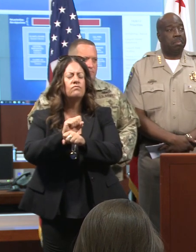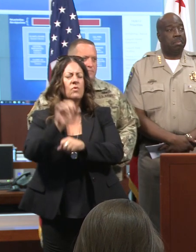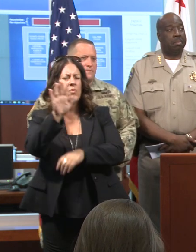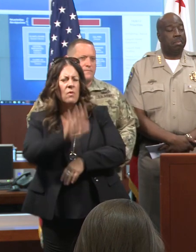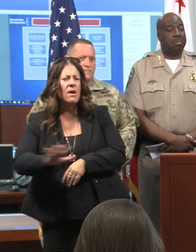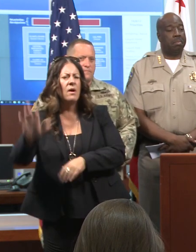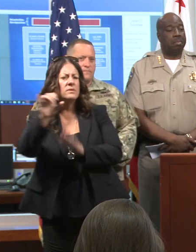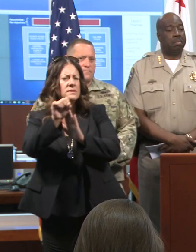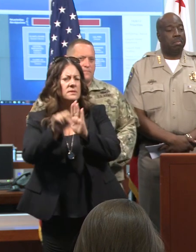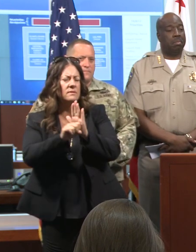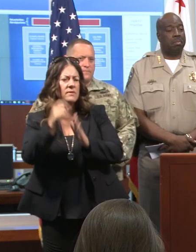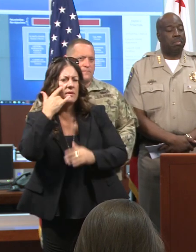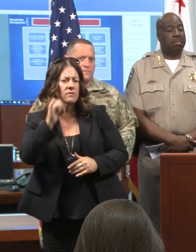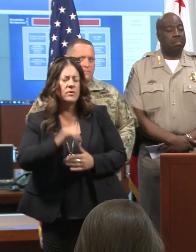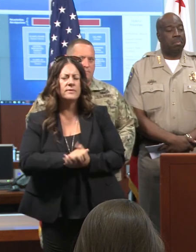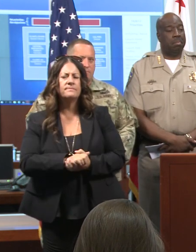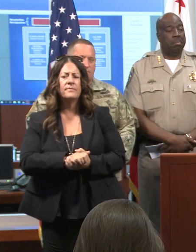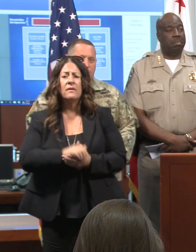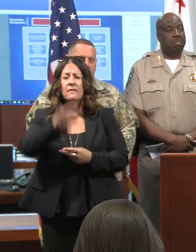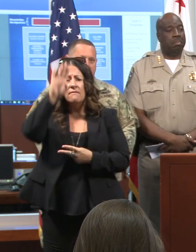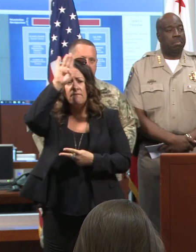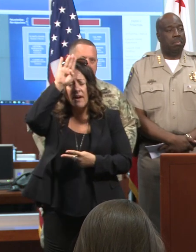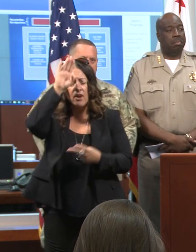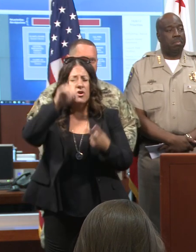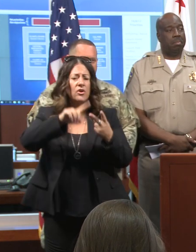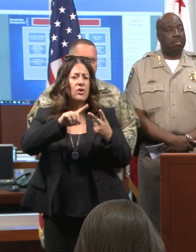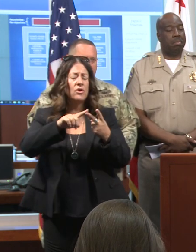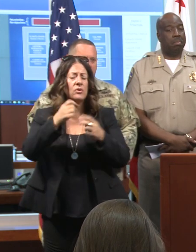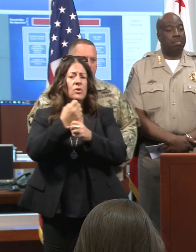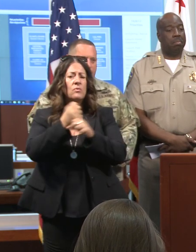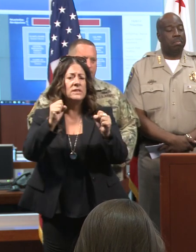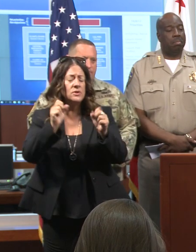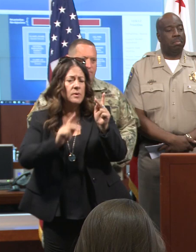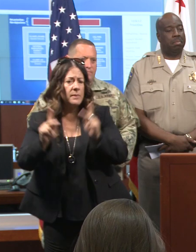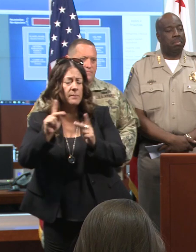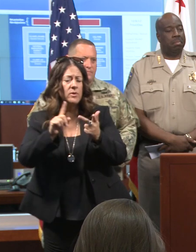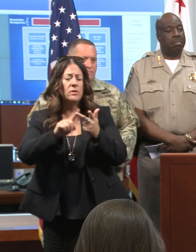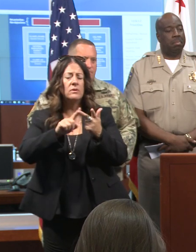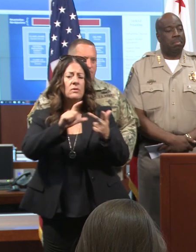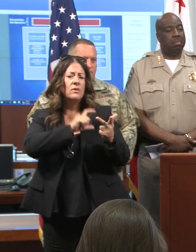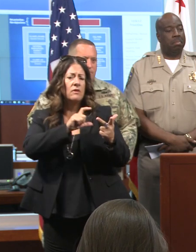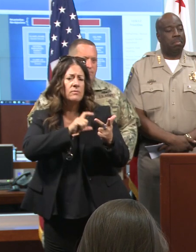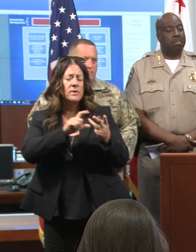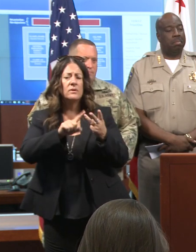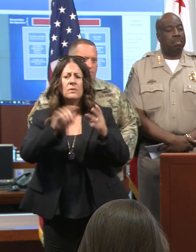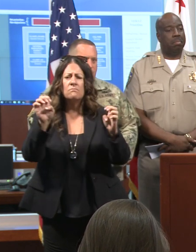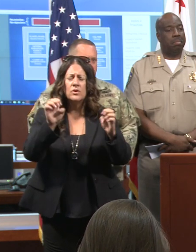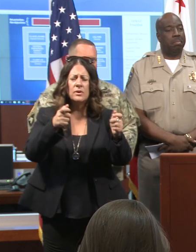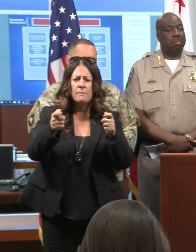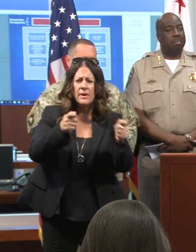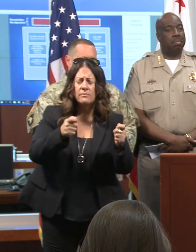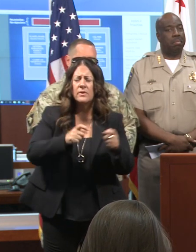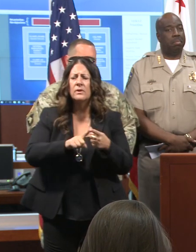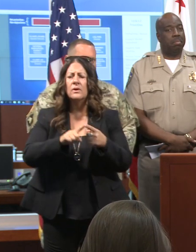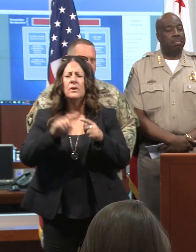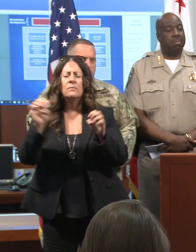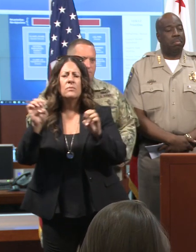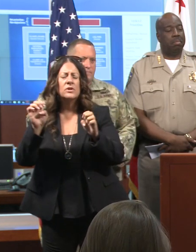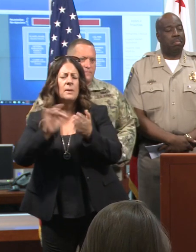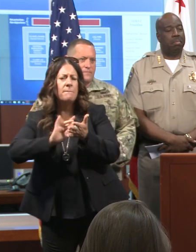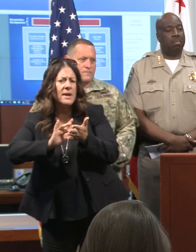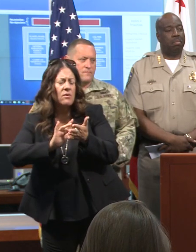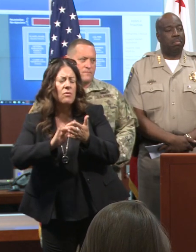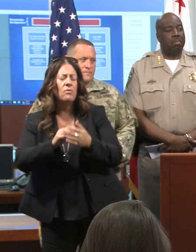fire and rescue, law enforcement, emergency management, emergency medical, public health,